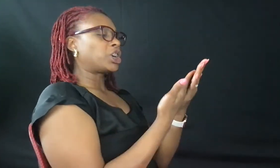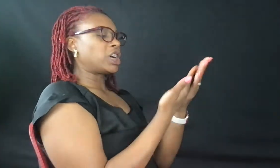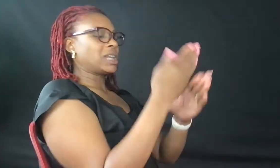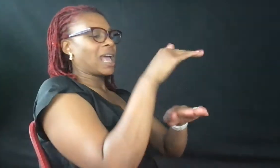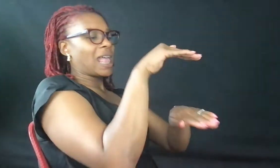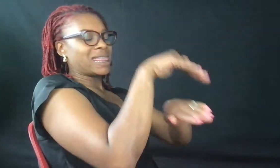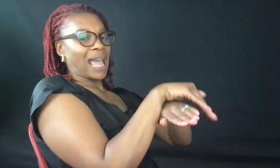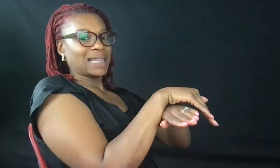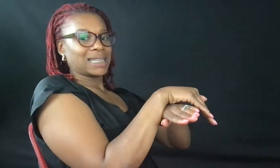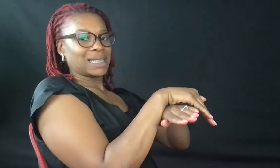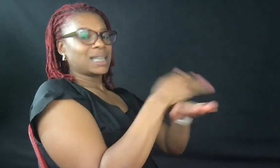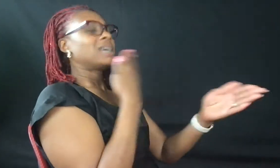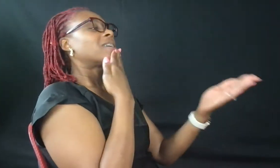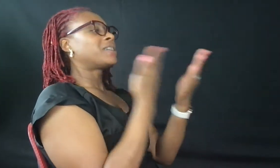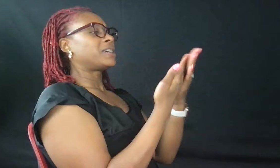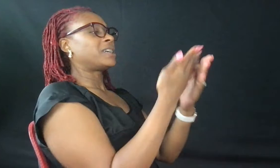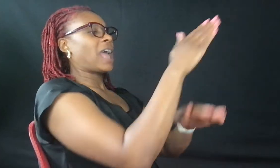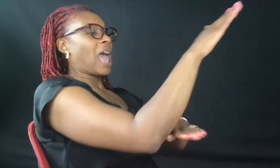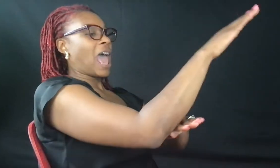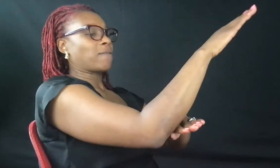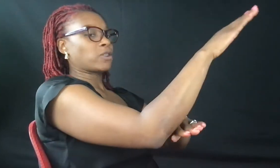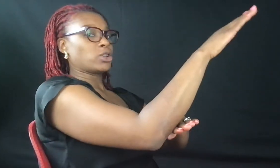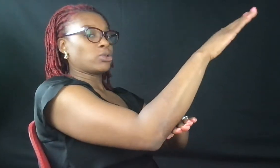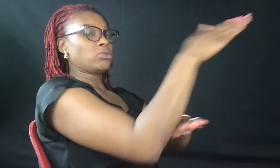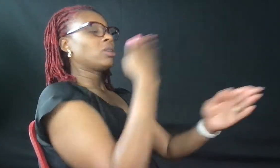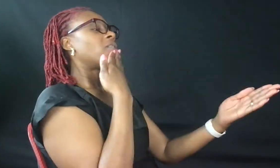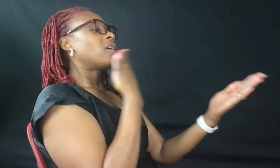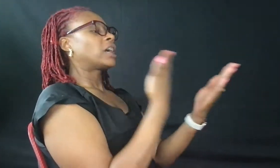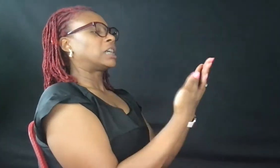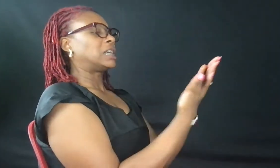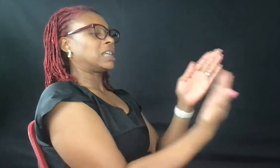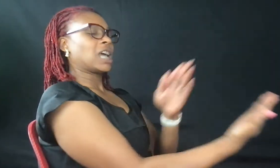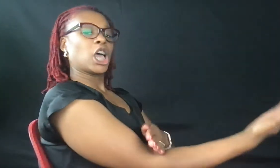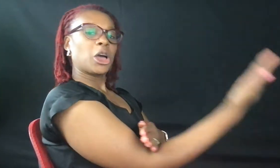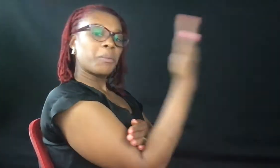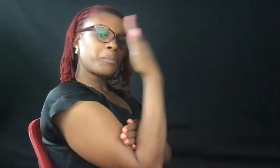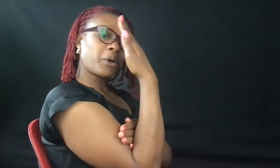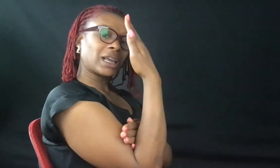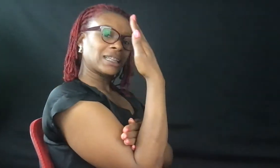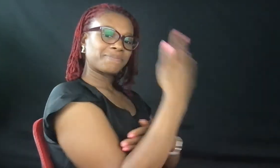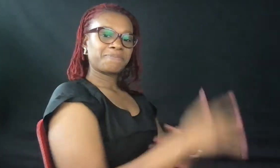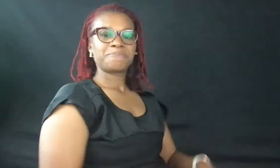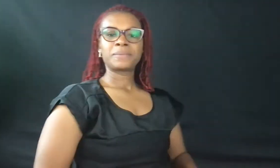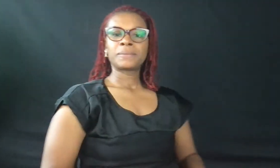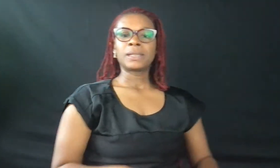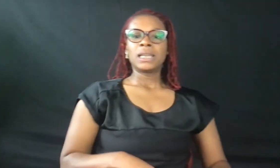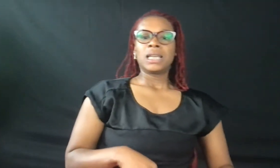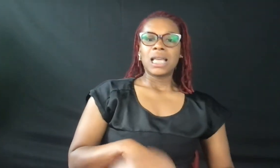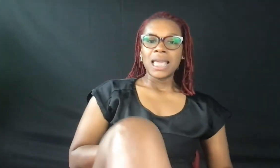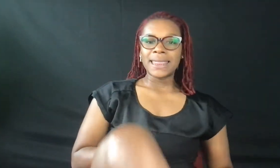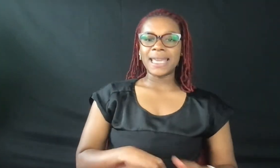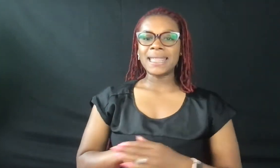good night, good afternoon, good morning. The